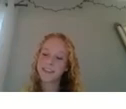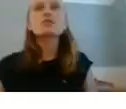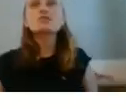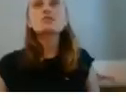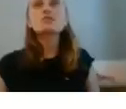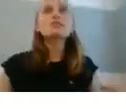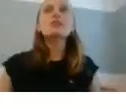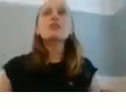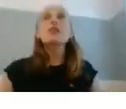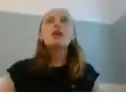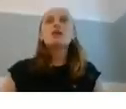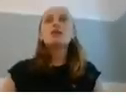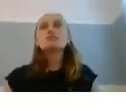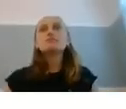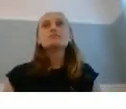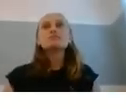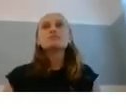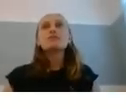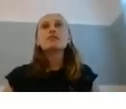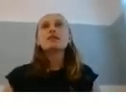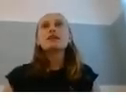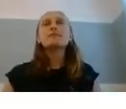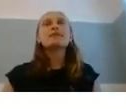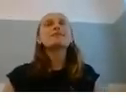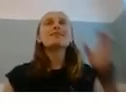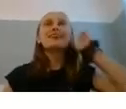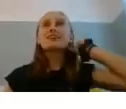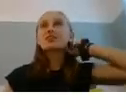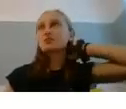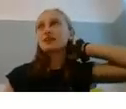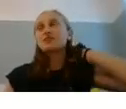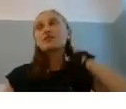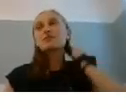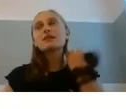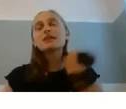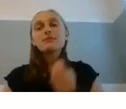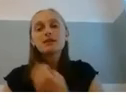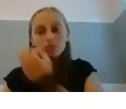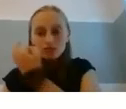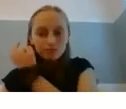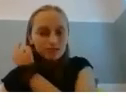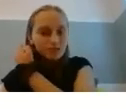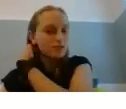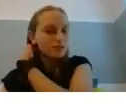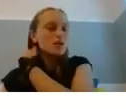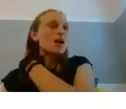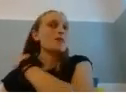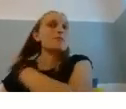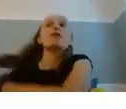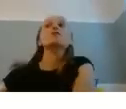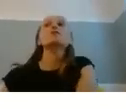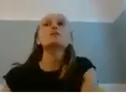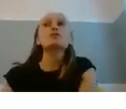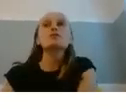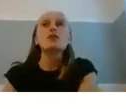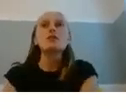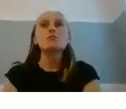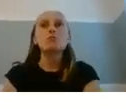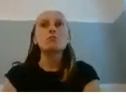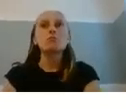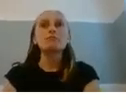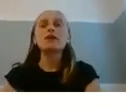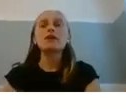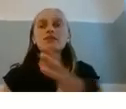um personally um i mean i'm not exactly sure but i definitely want to keep it close to myself and um obviously just